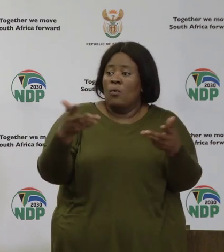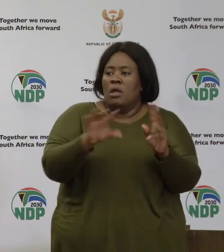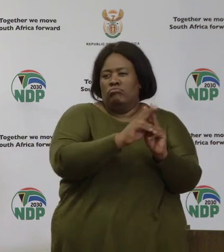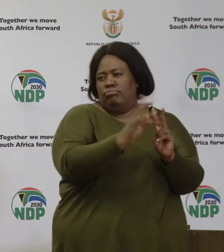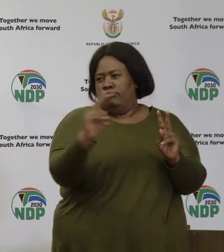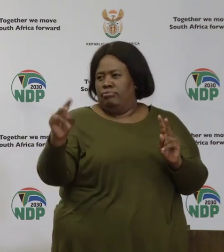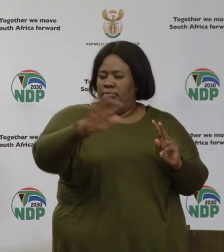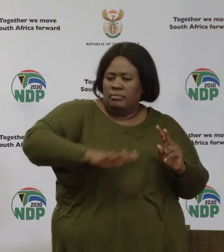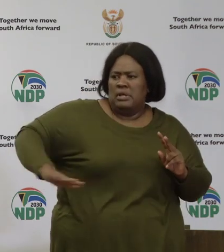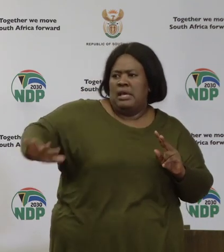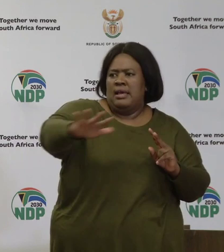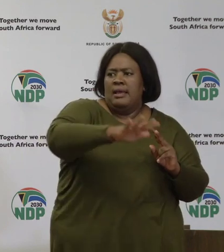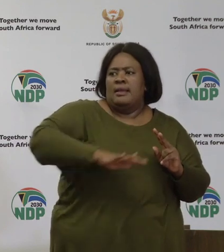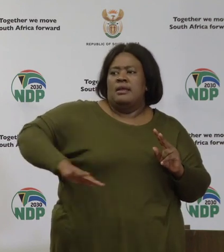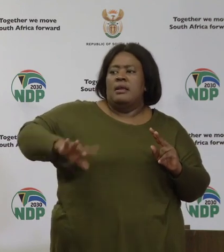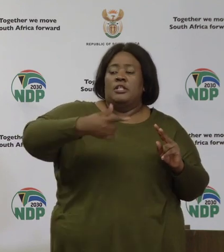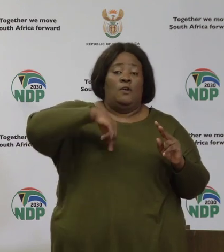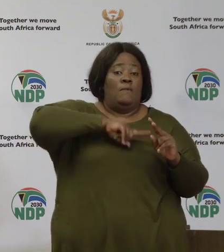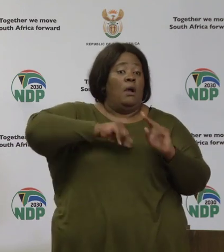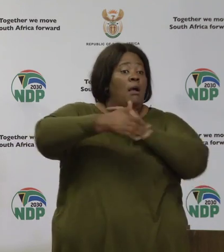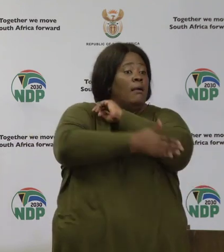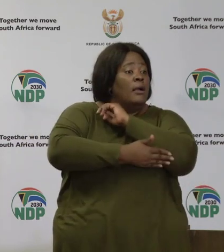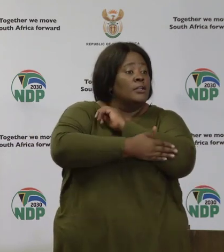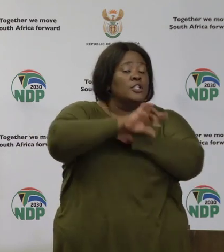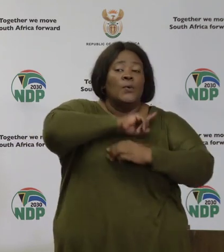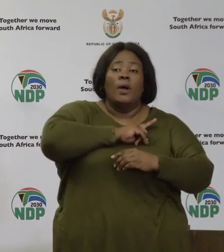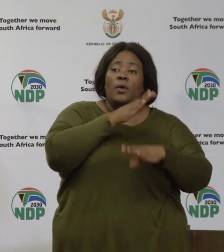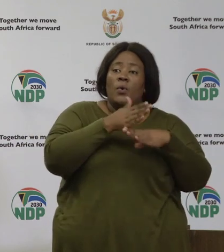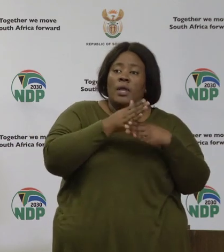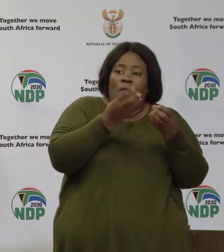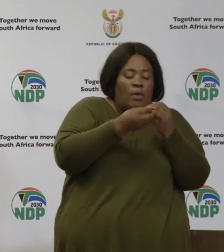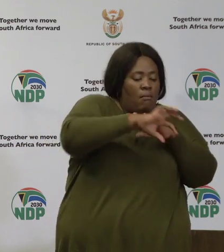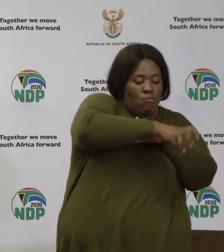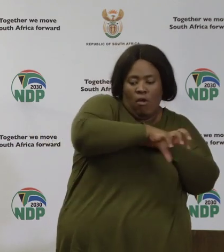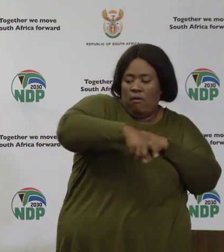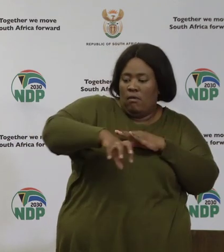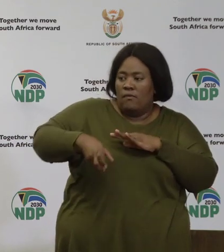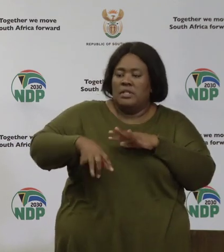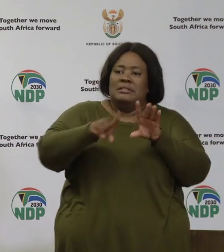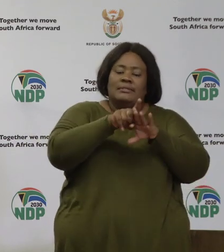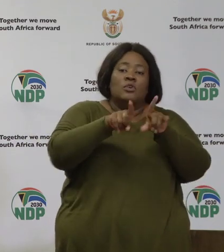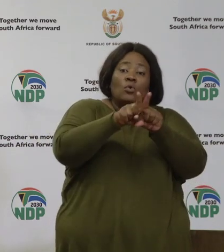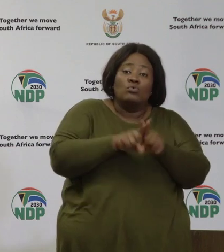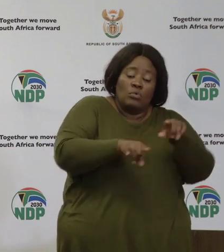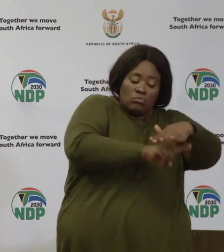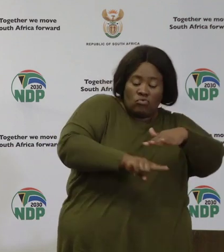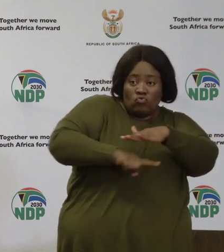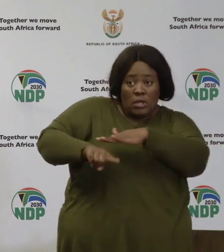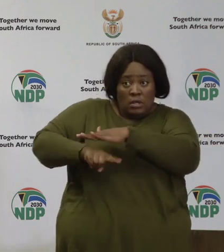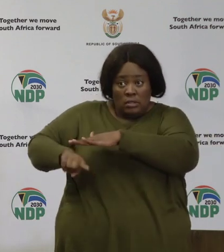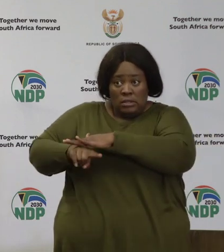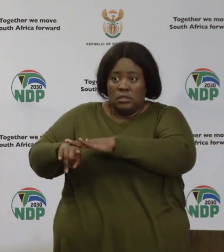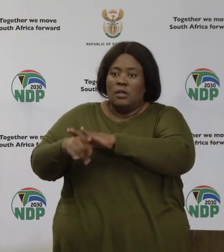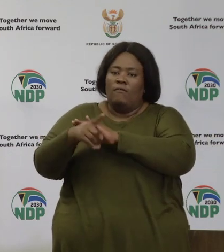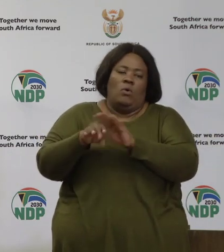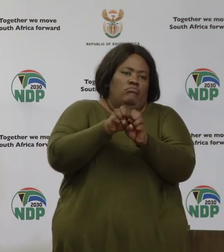various areas of our country, of course working with our provinces, working with the districts for